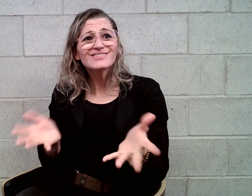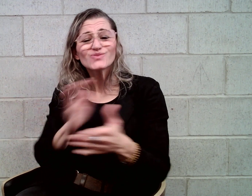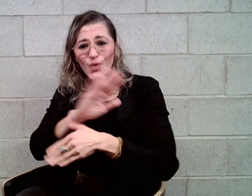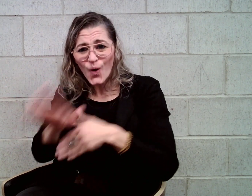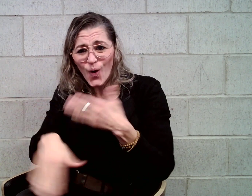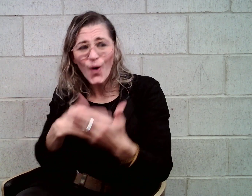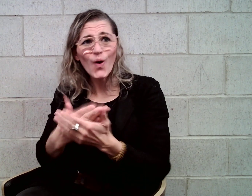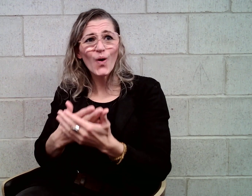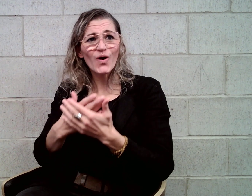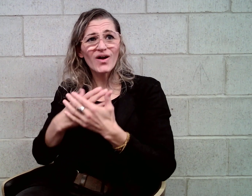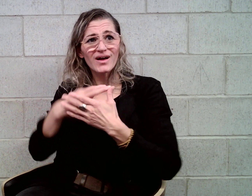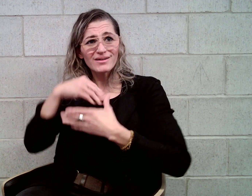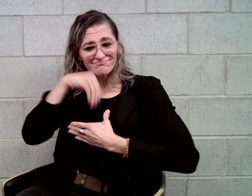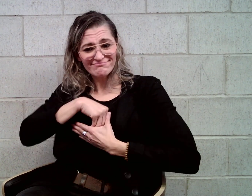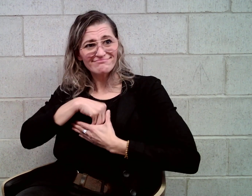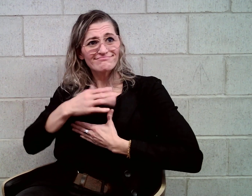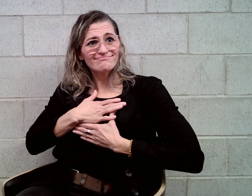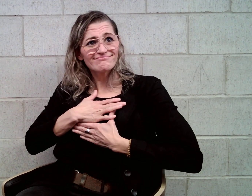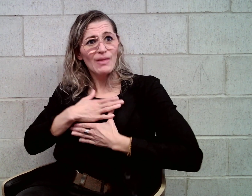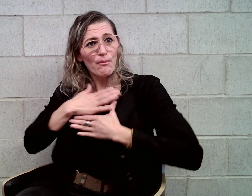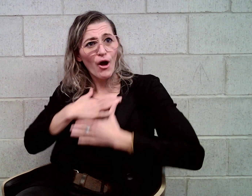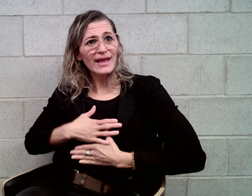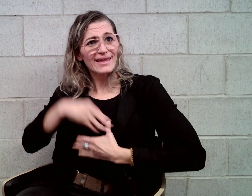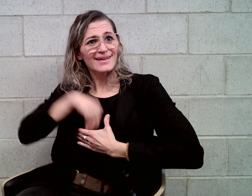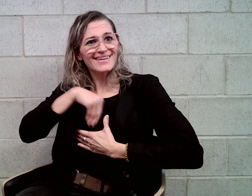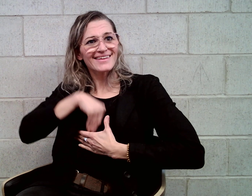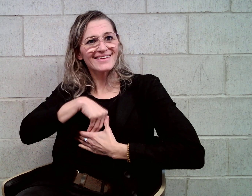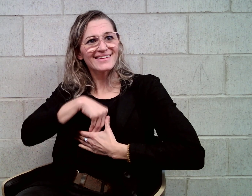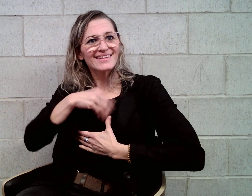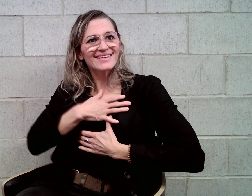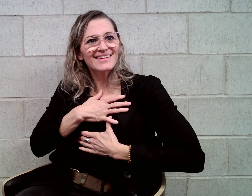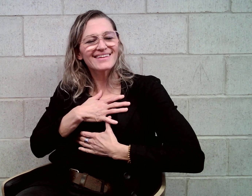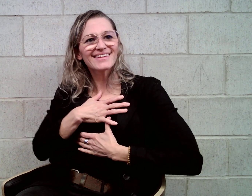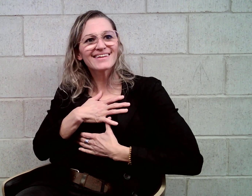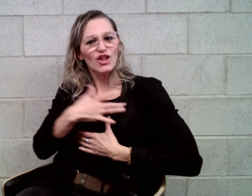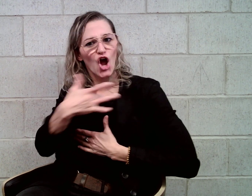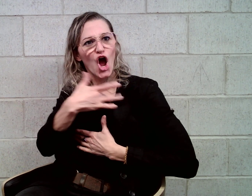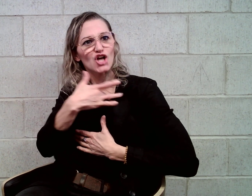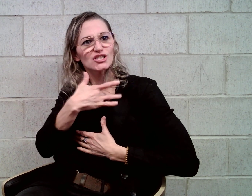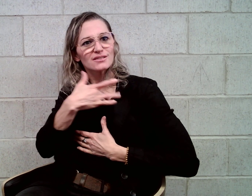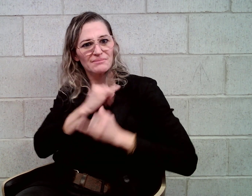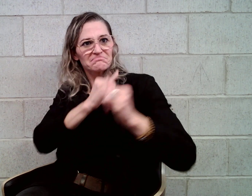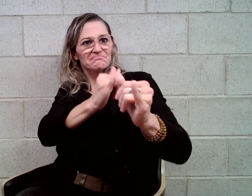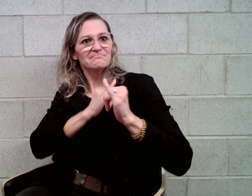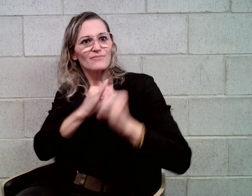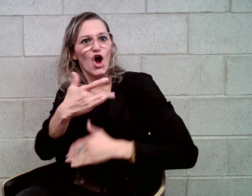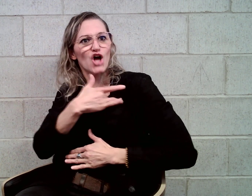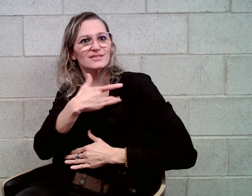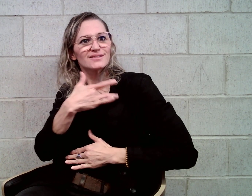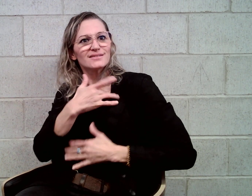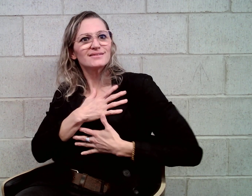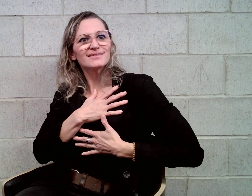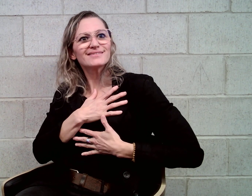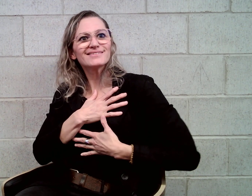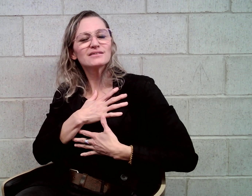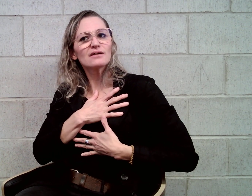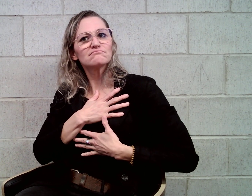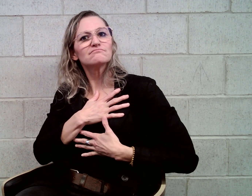you speak and your identity in the world, we have that emotion and it can be embodied, right? We have our hearts